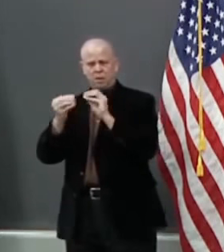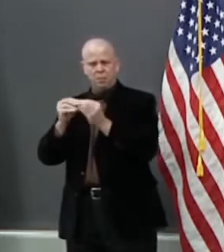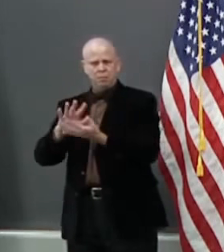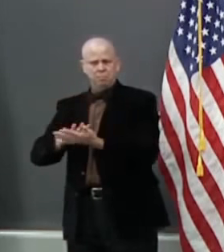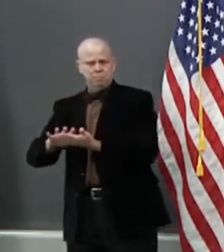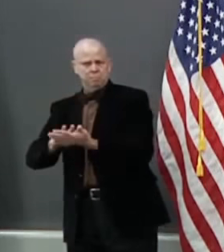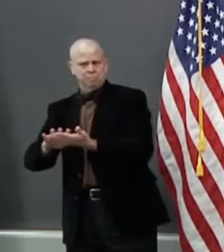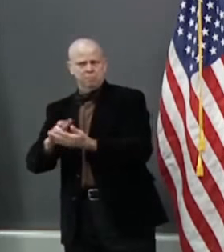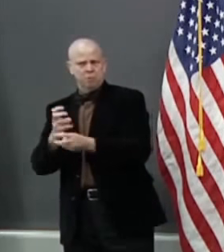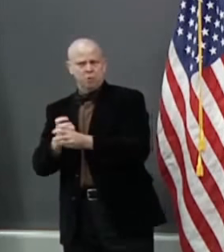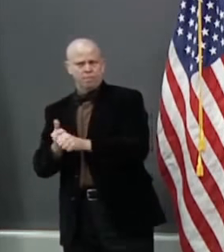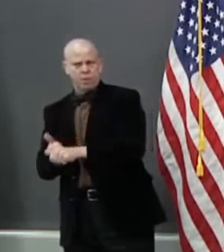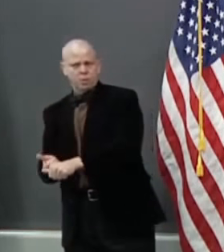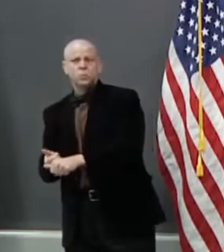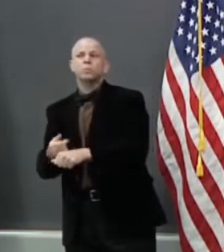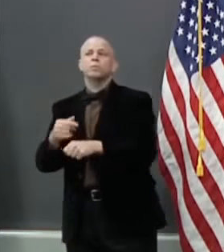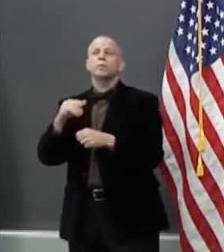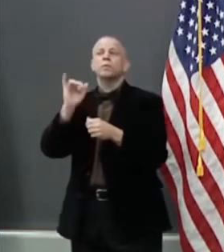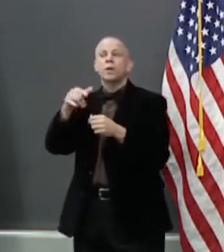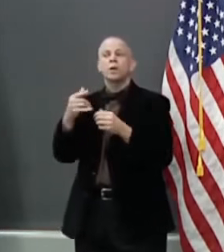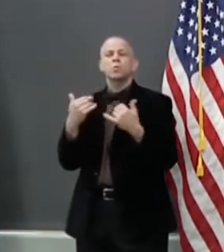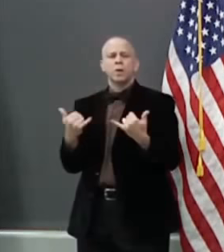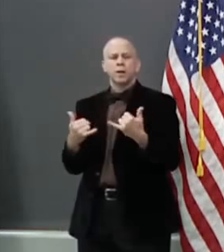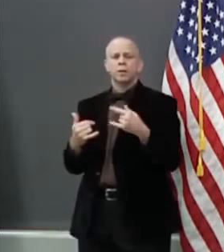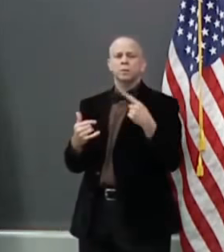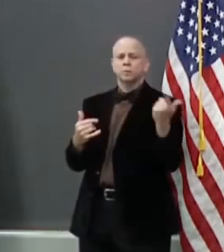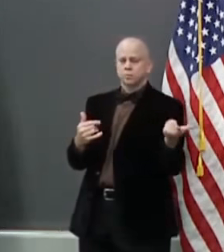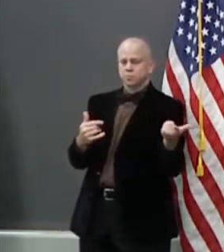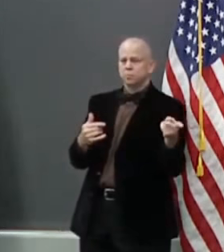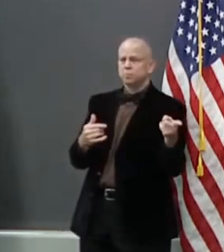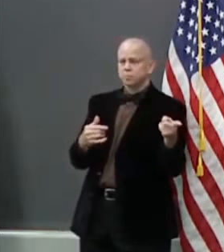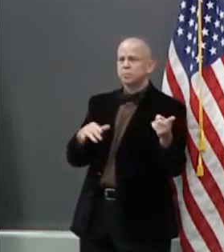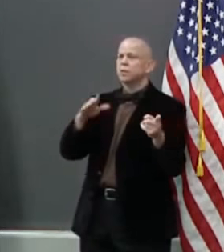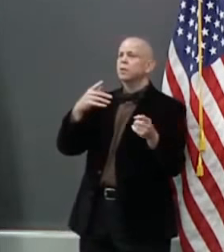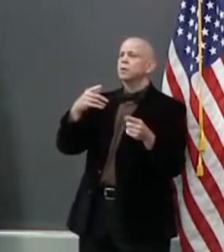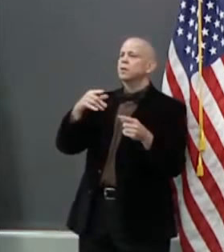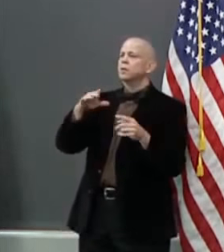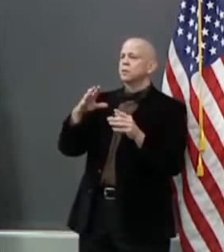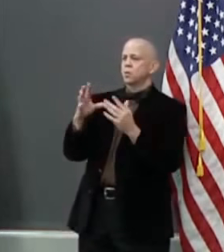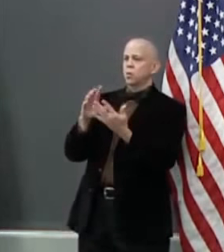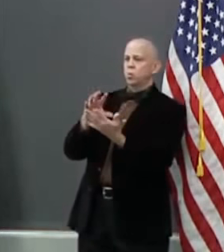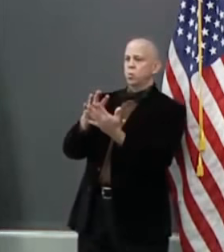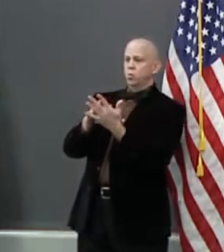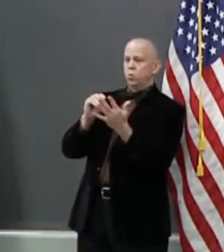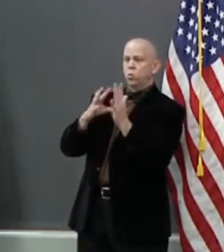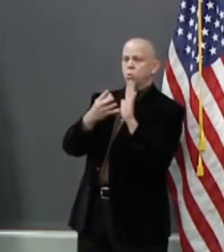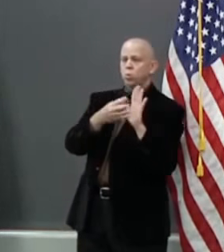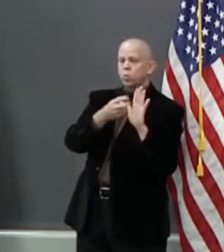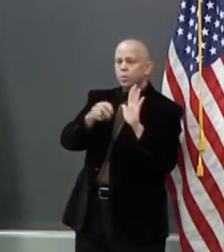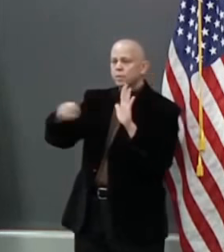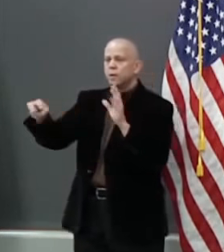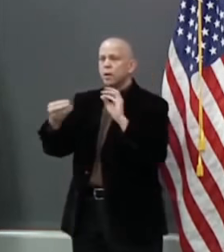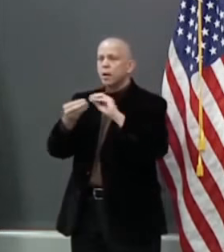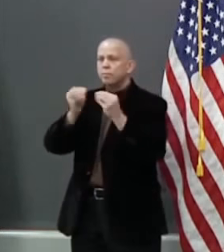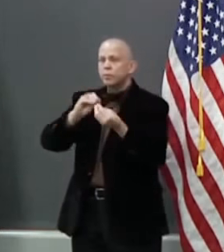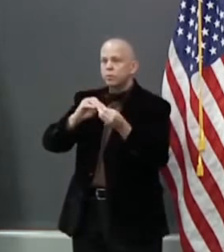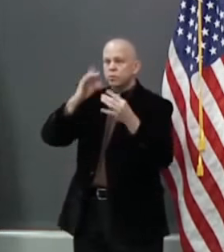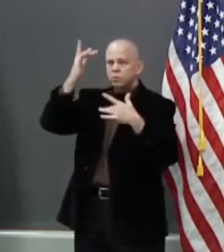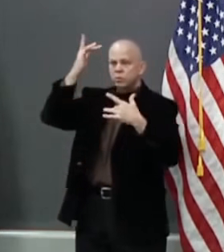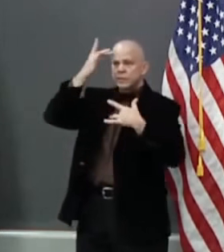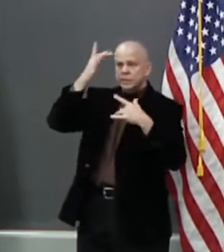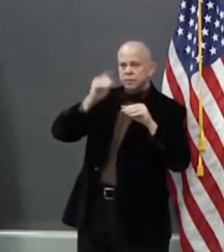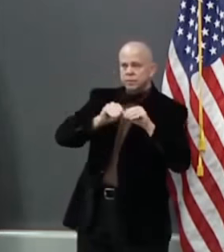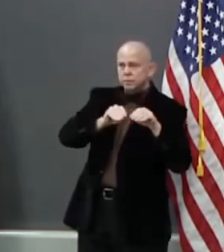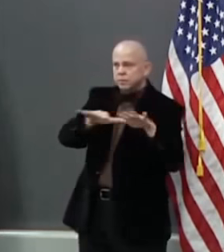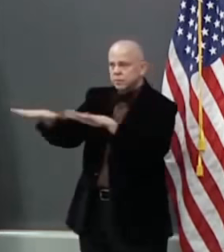our model that range for the effective reproductive number said that with a 5% increase in transmission, we were between about 1.08